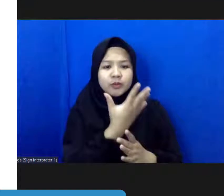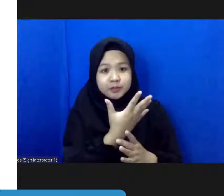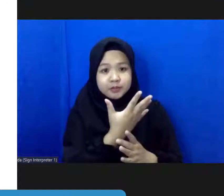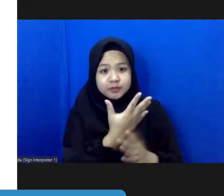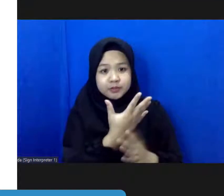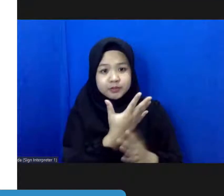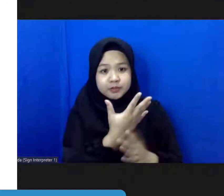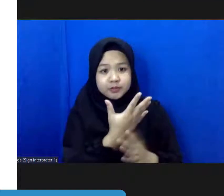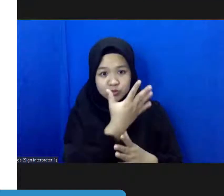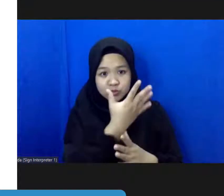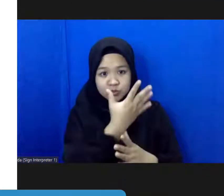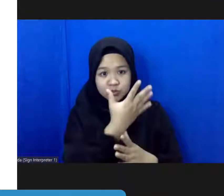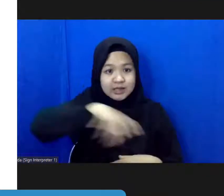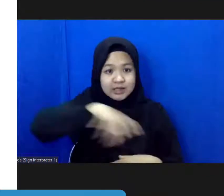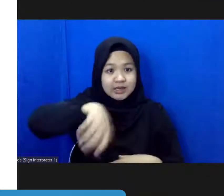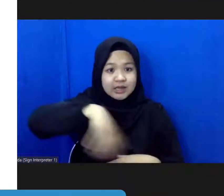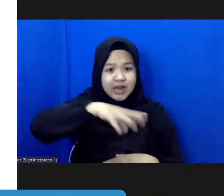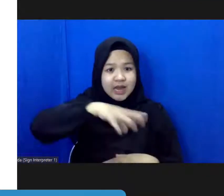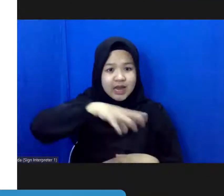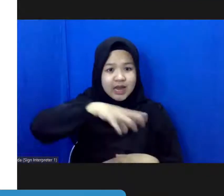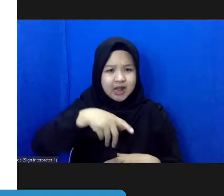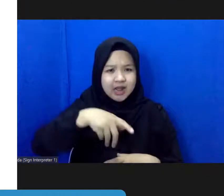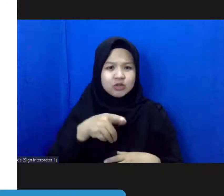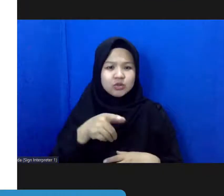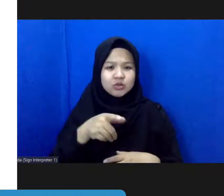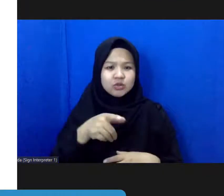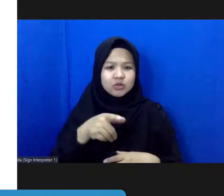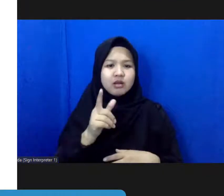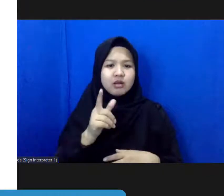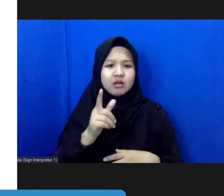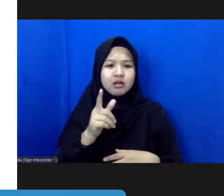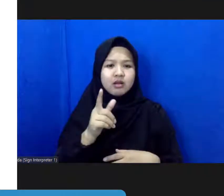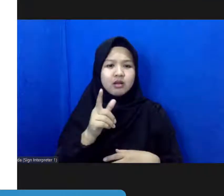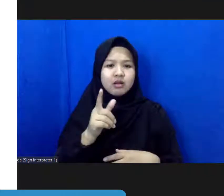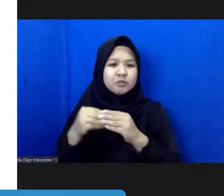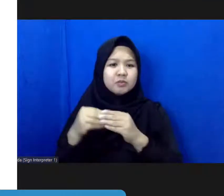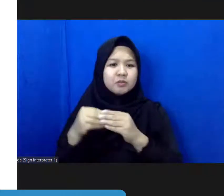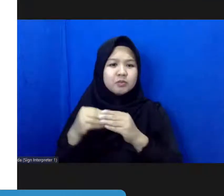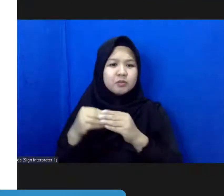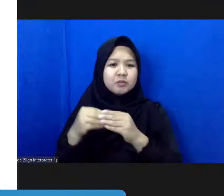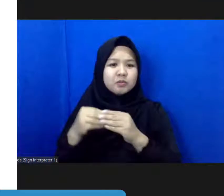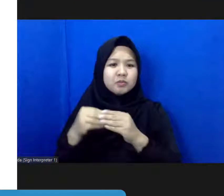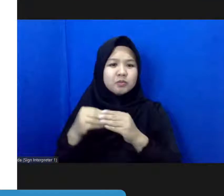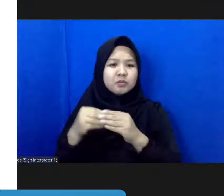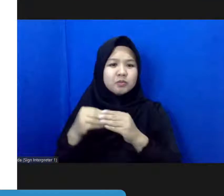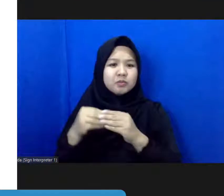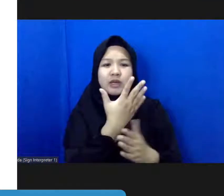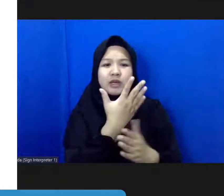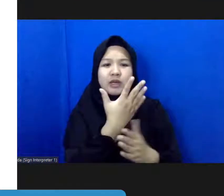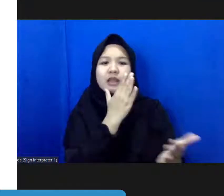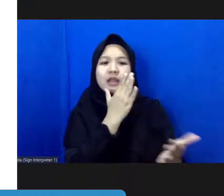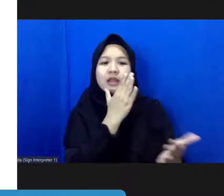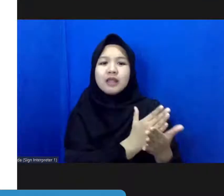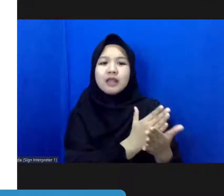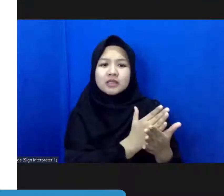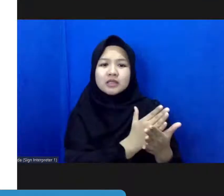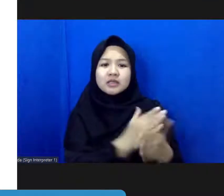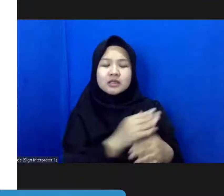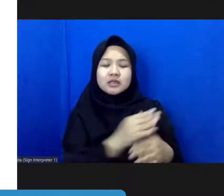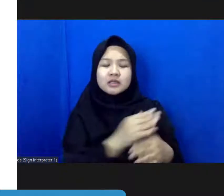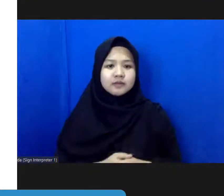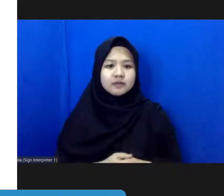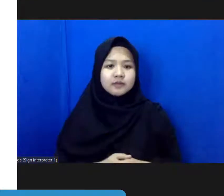district. There is severe competition for limited resources. In the COVID, this has been